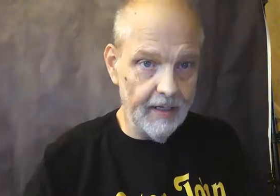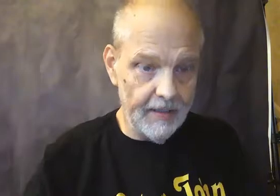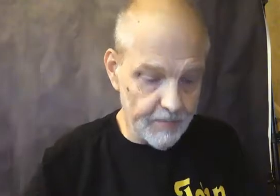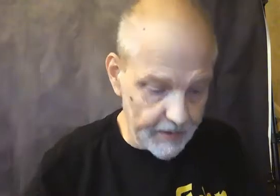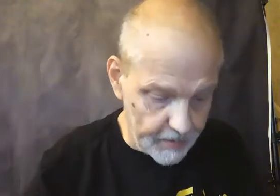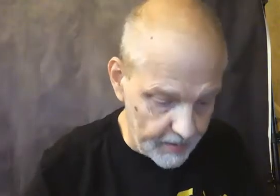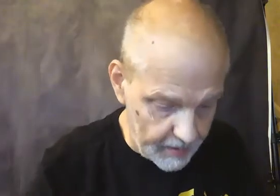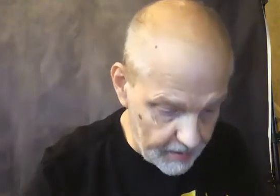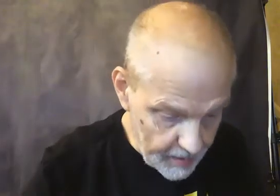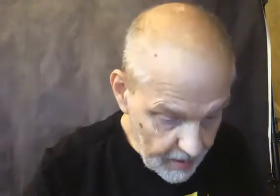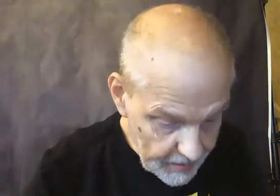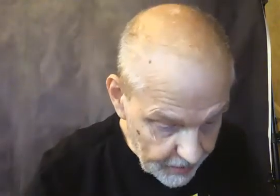of speed to that. So,